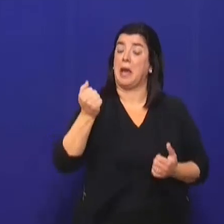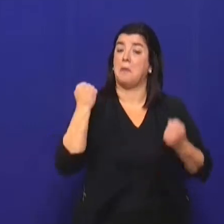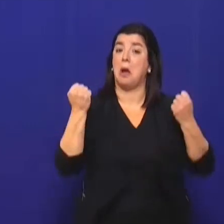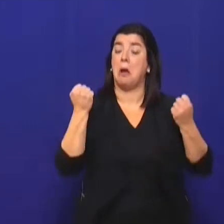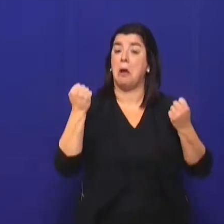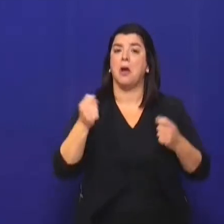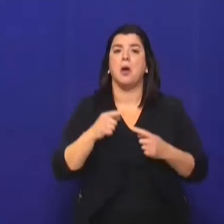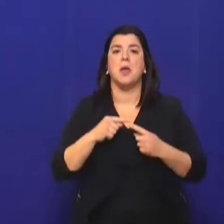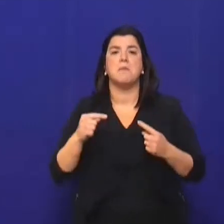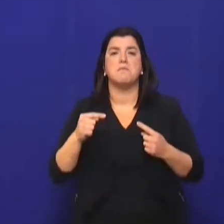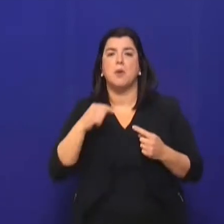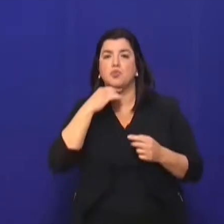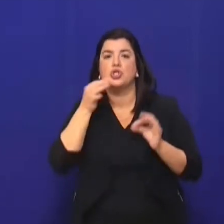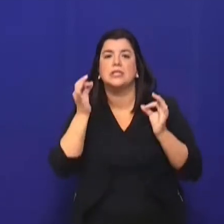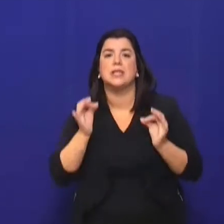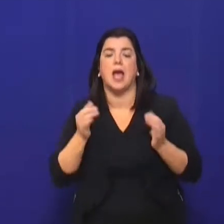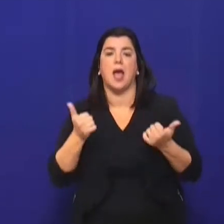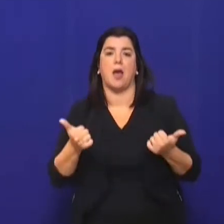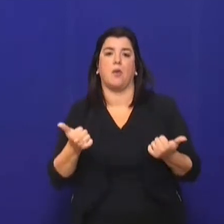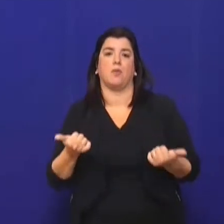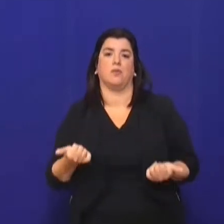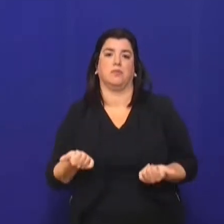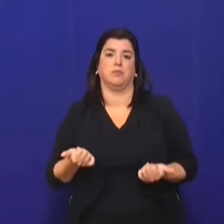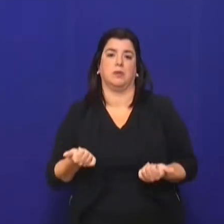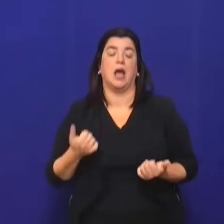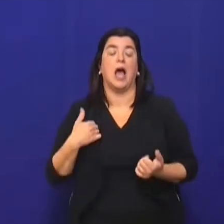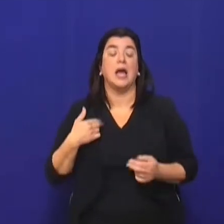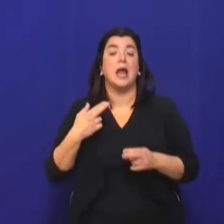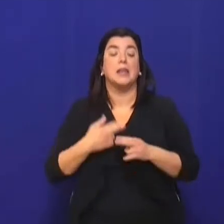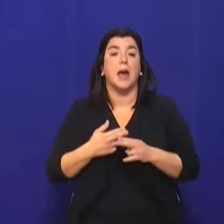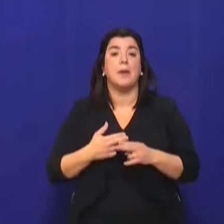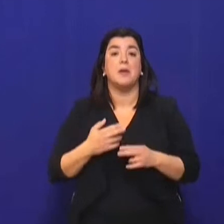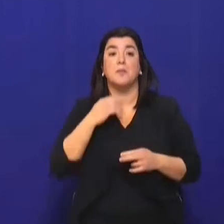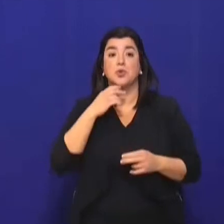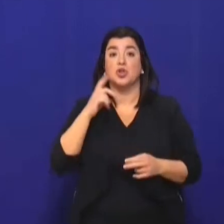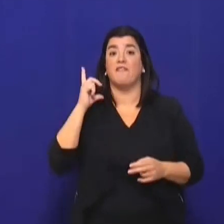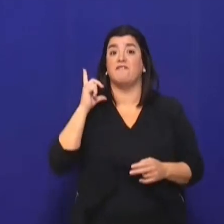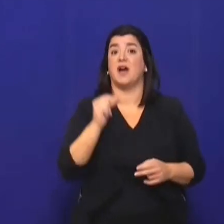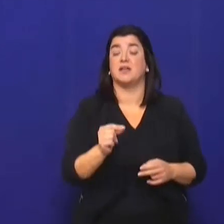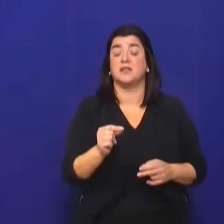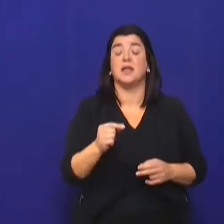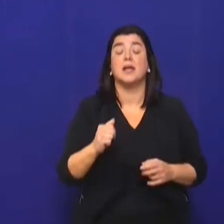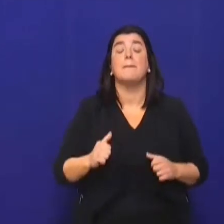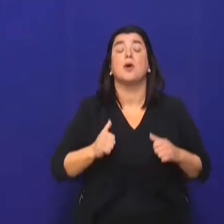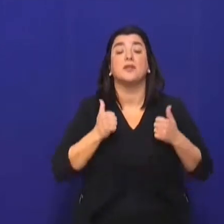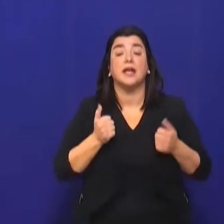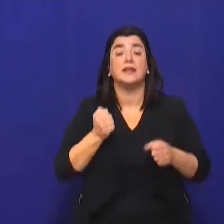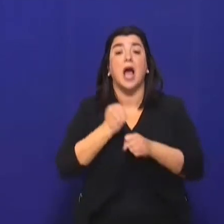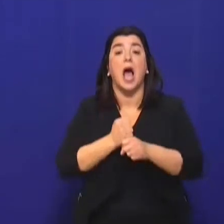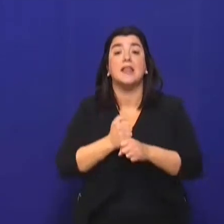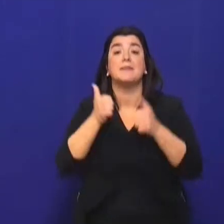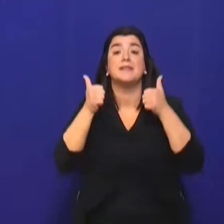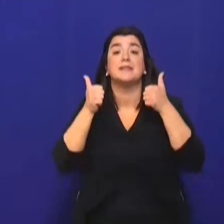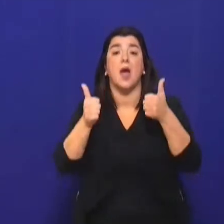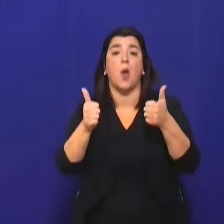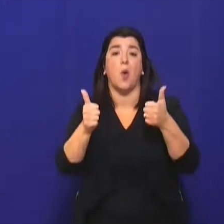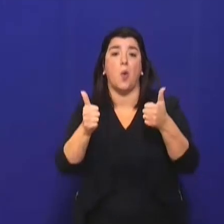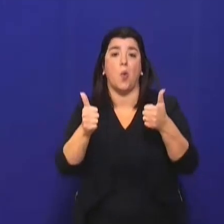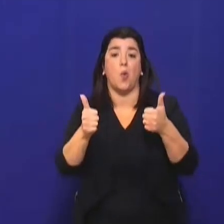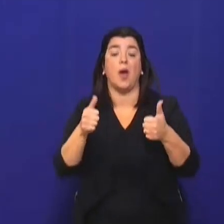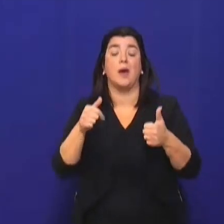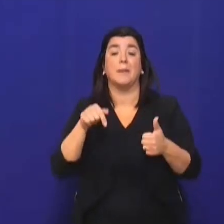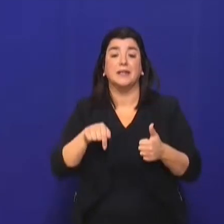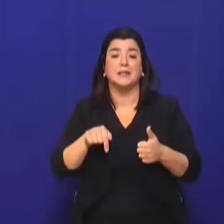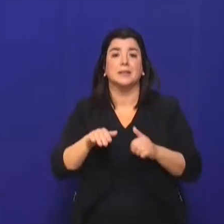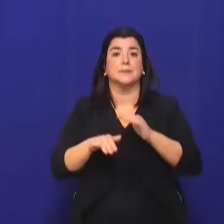li ħajkollna iktar vaccines available. Allura għalija li inti timxi bil-għaqal dan l-istrateġija li hija